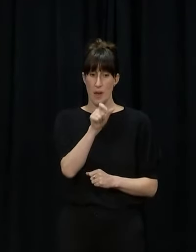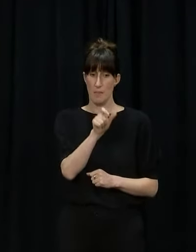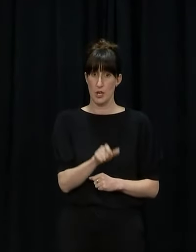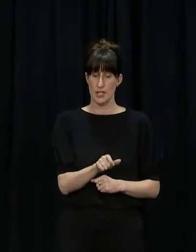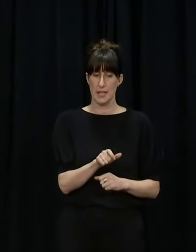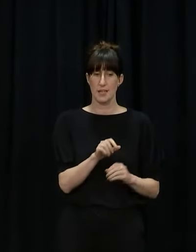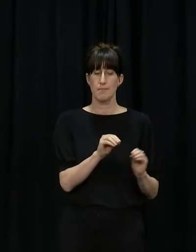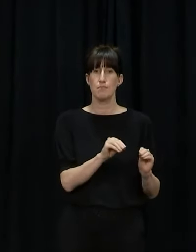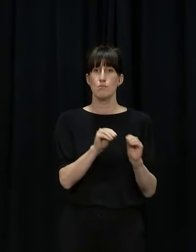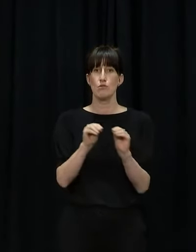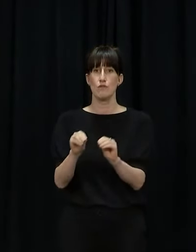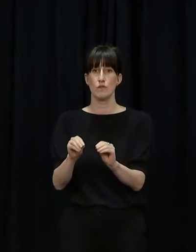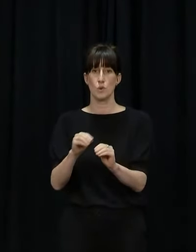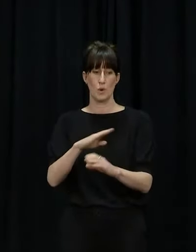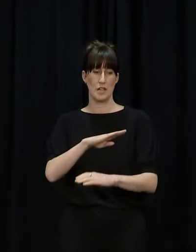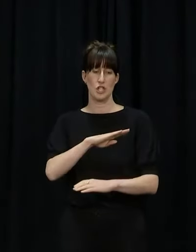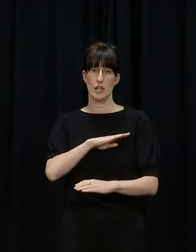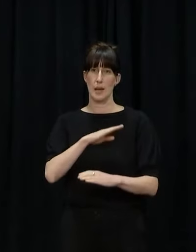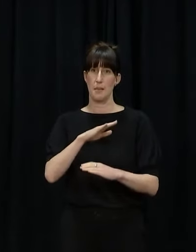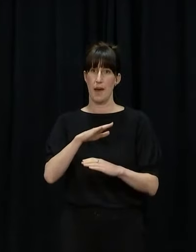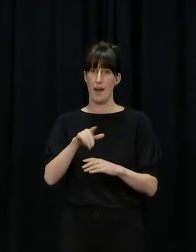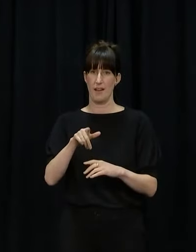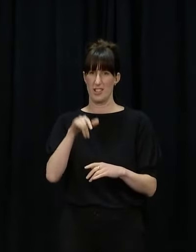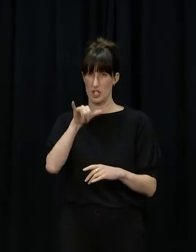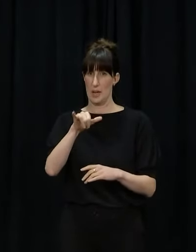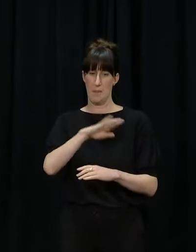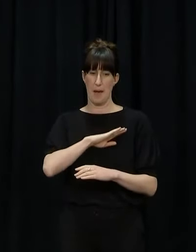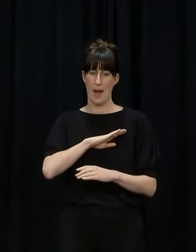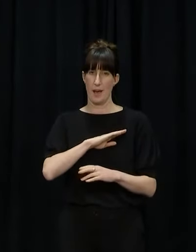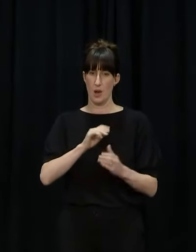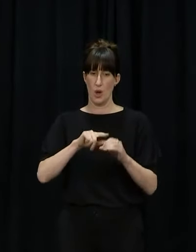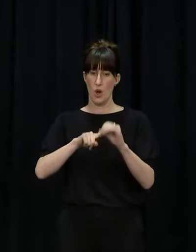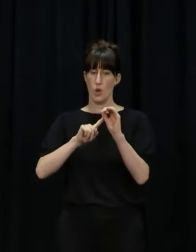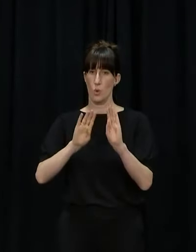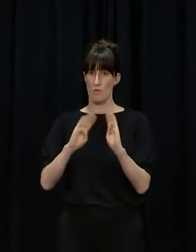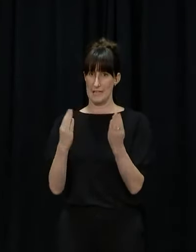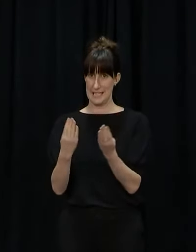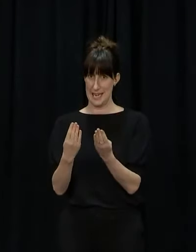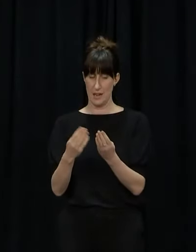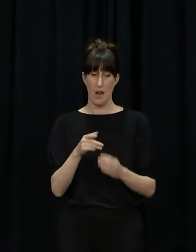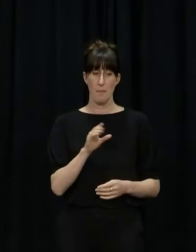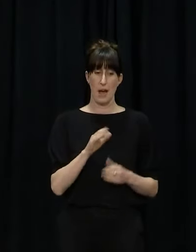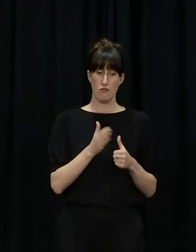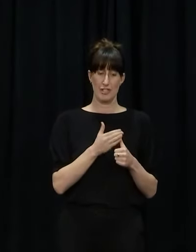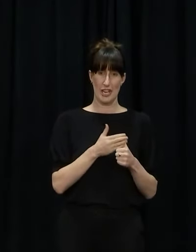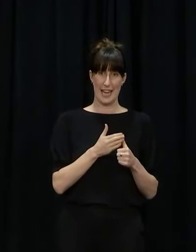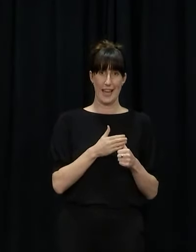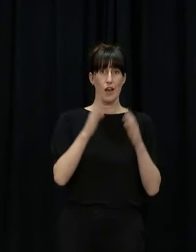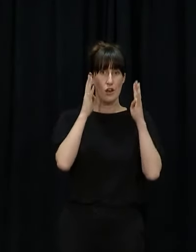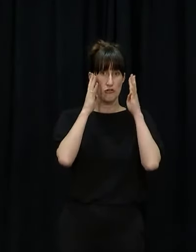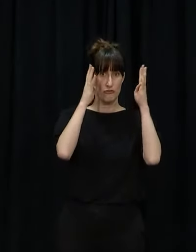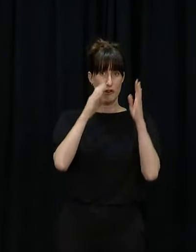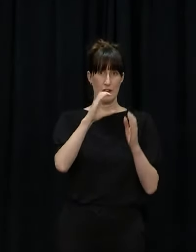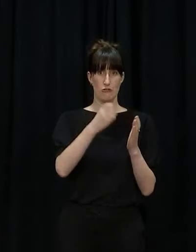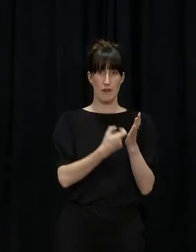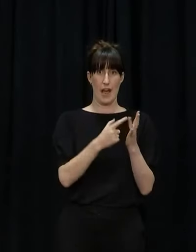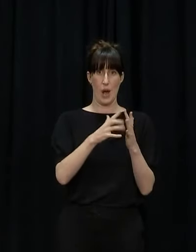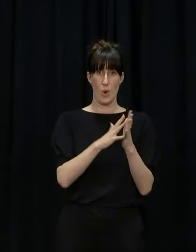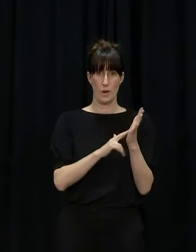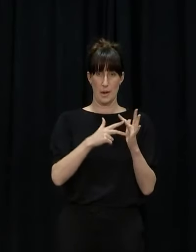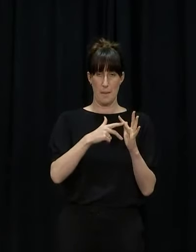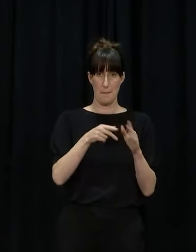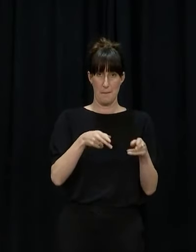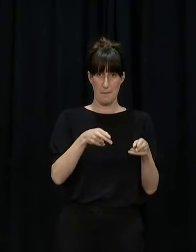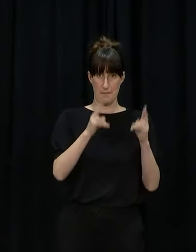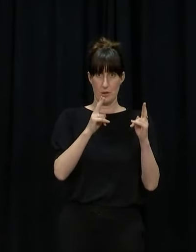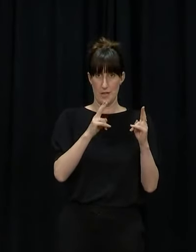Park quarantine facility that same day. This person subsequently became unwell and was moved